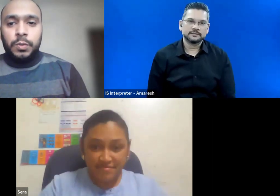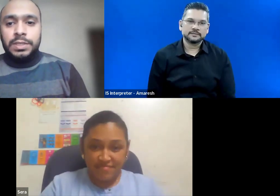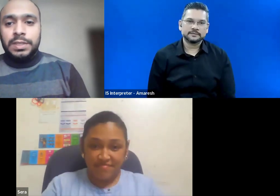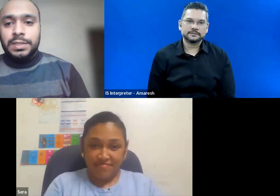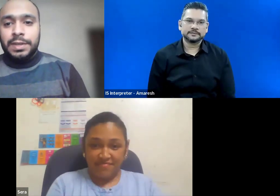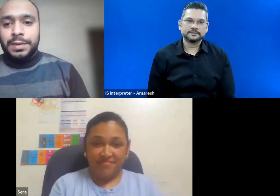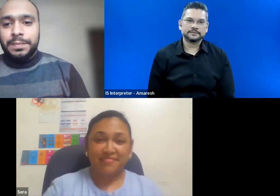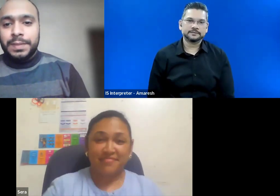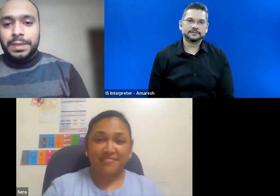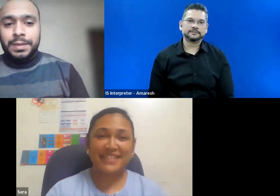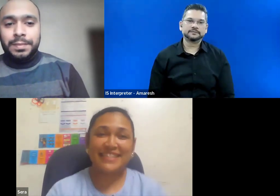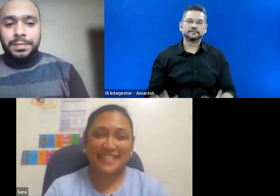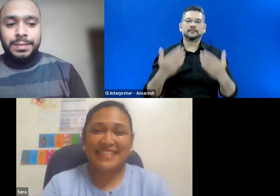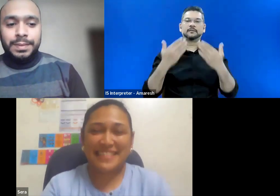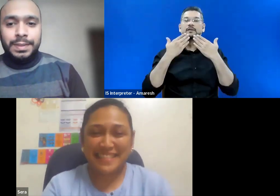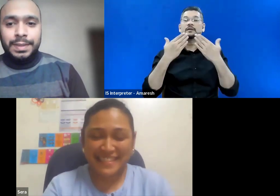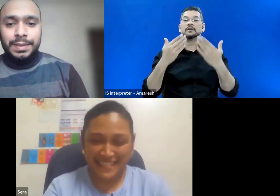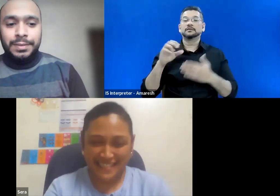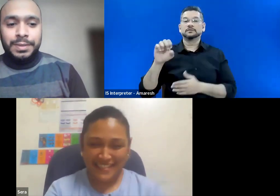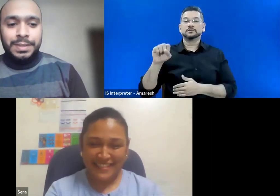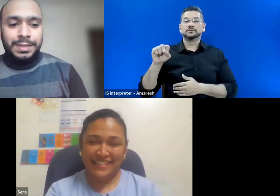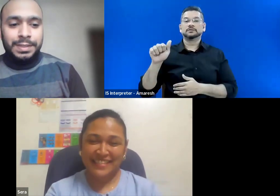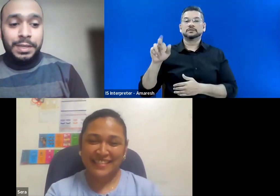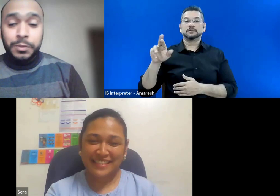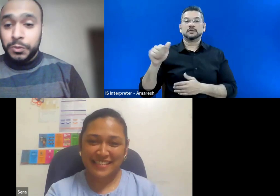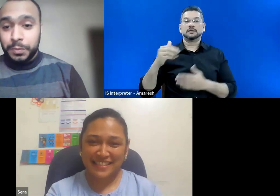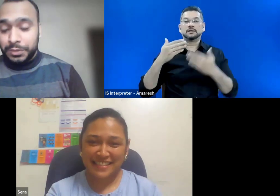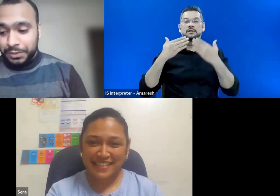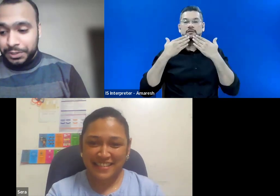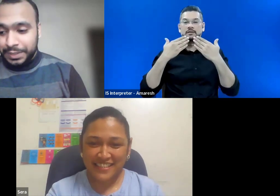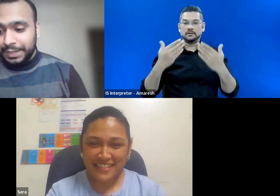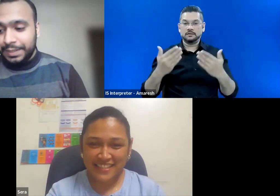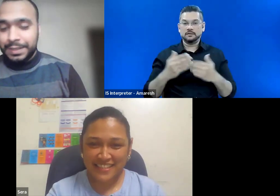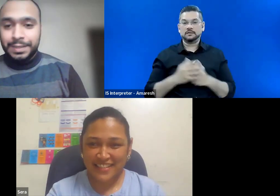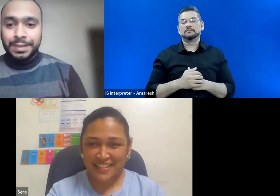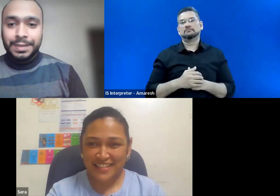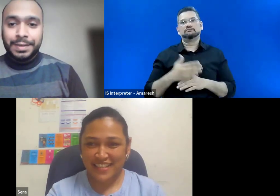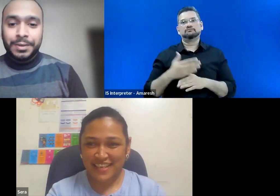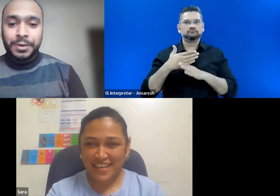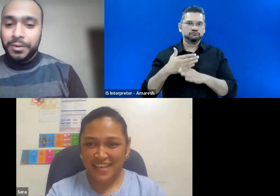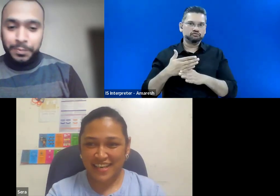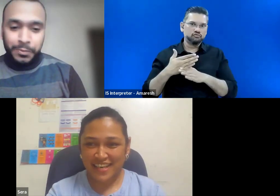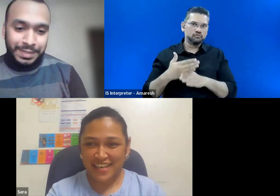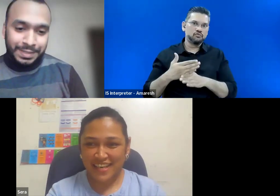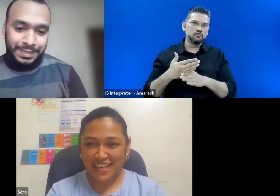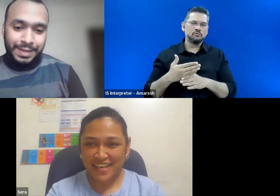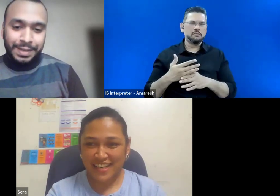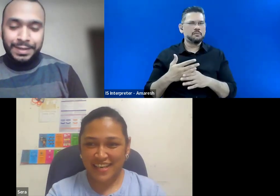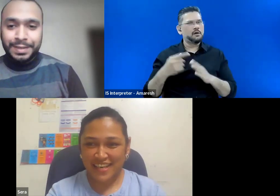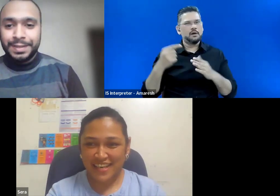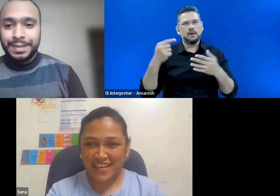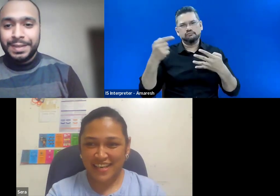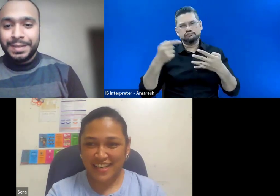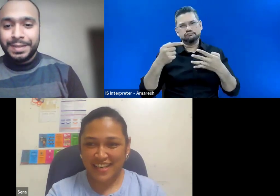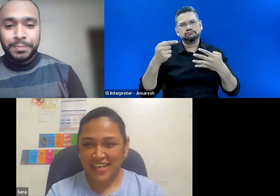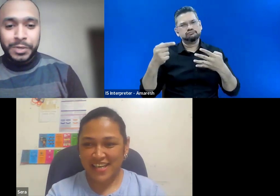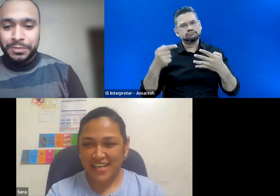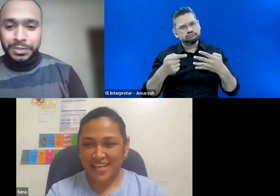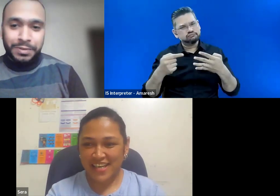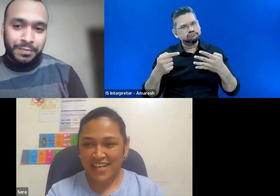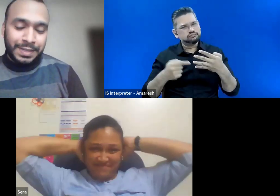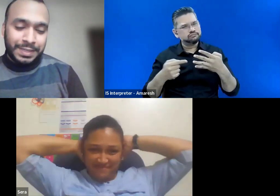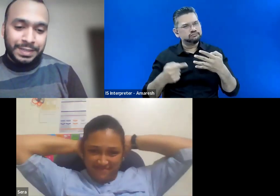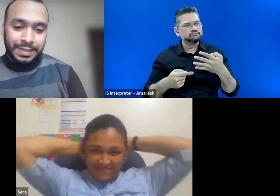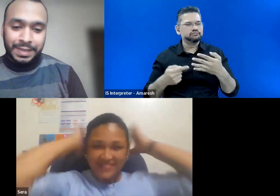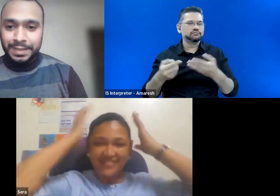Thank you so much, Sarah. It was, thank you so much for sharing the all of the points, and the